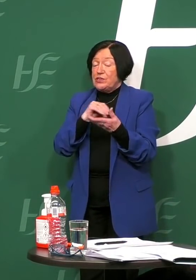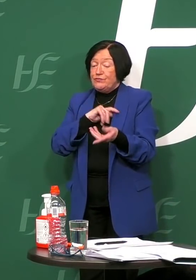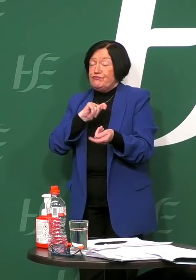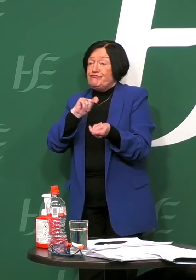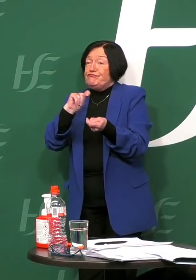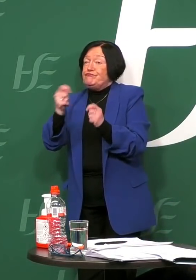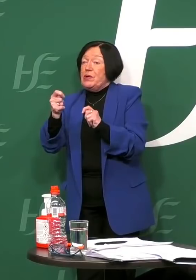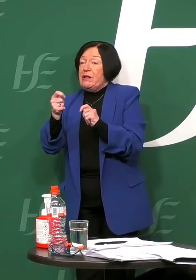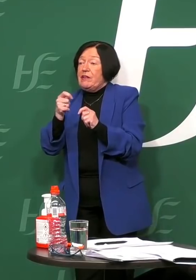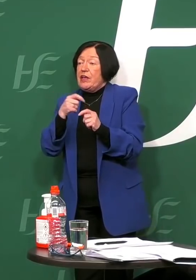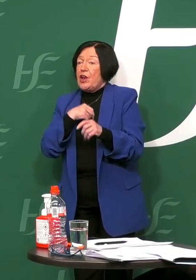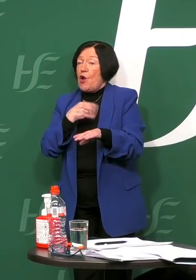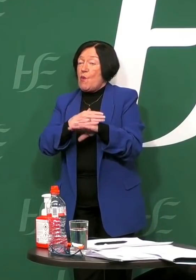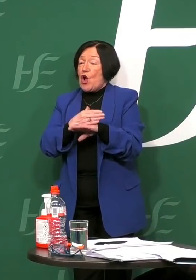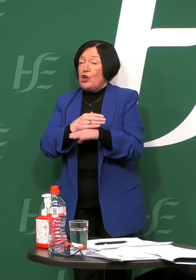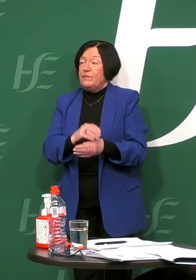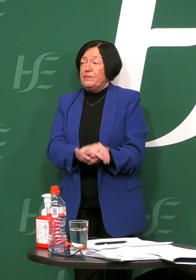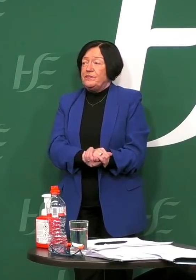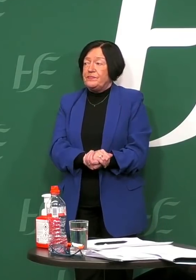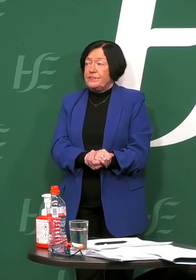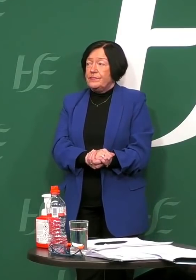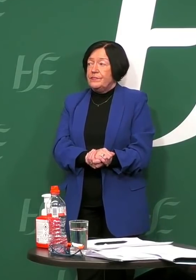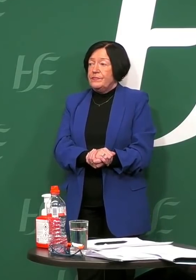the way we work.